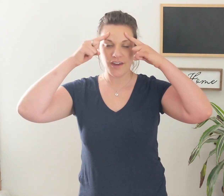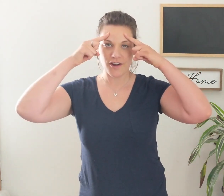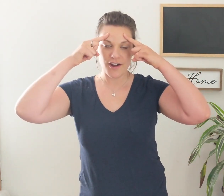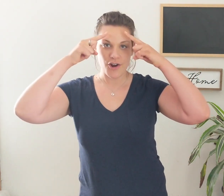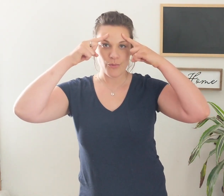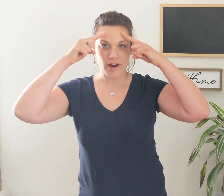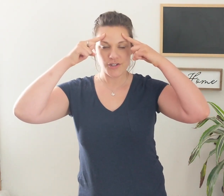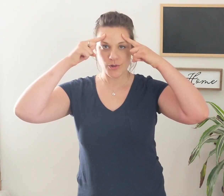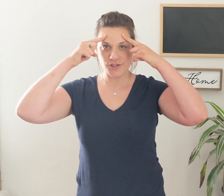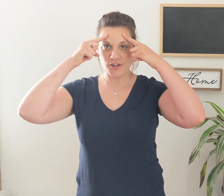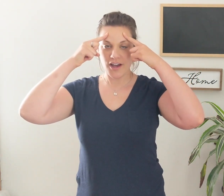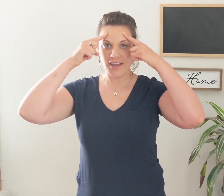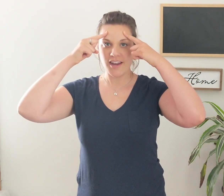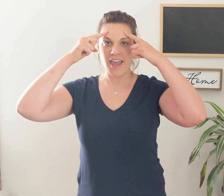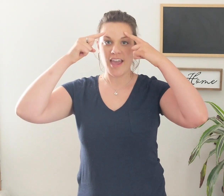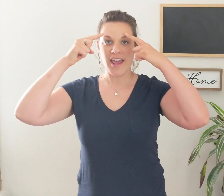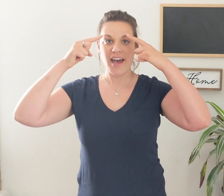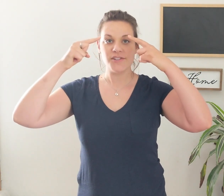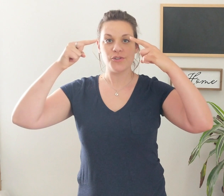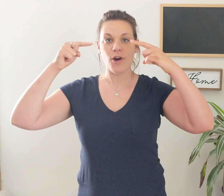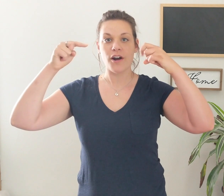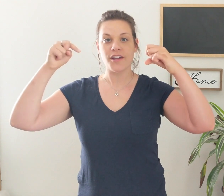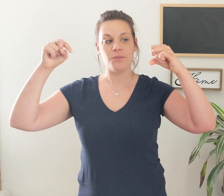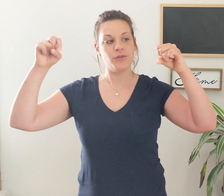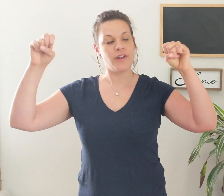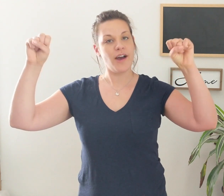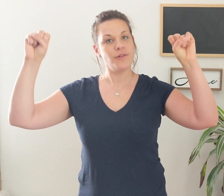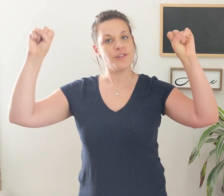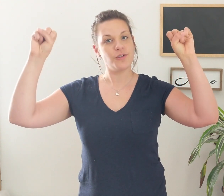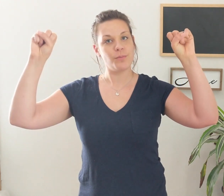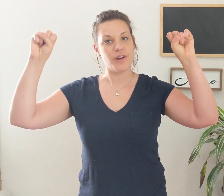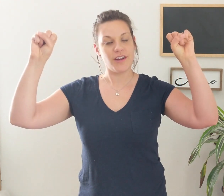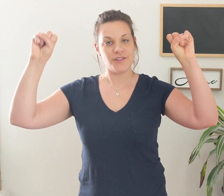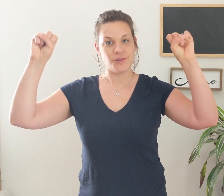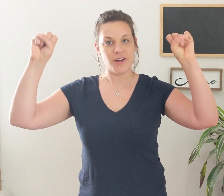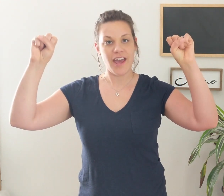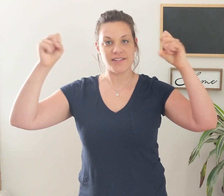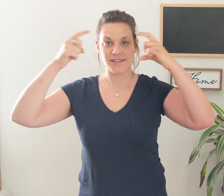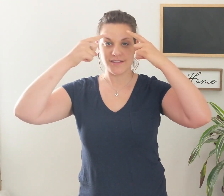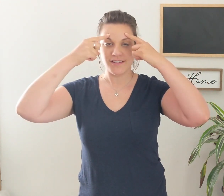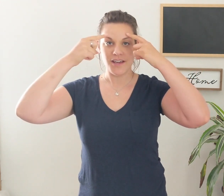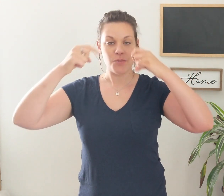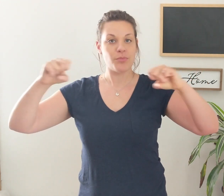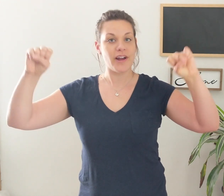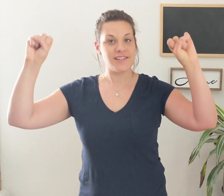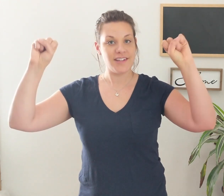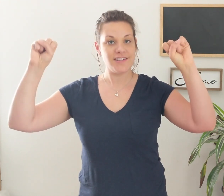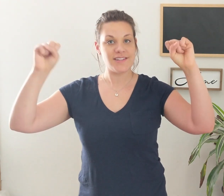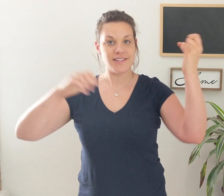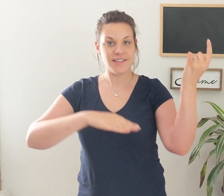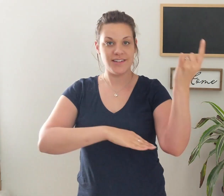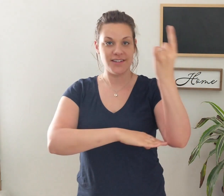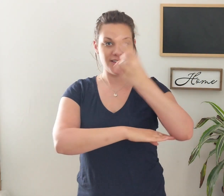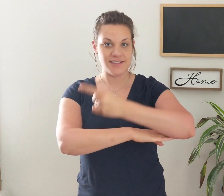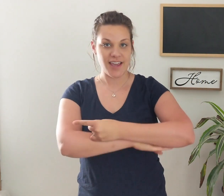finger right towards your noggin, and as you arc and move it out, you'll put it into an S. President's Day.